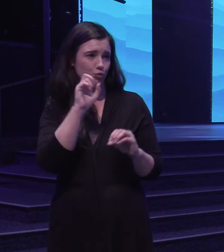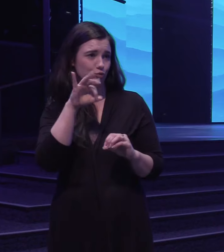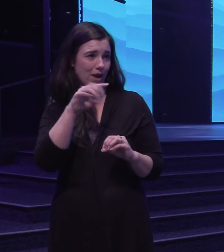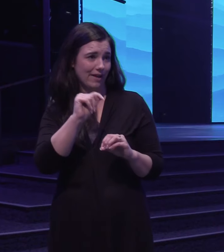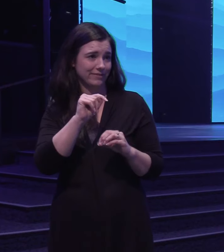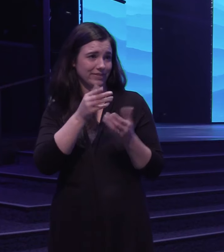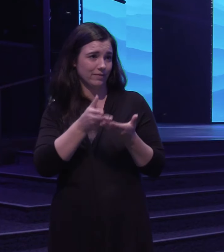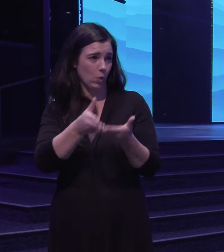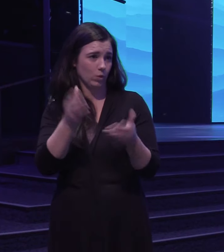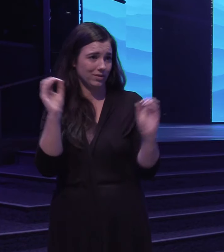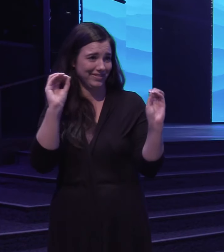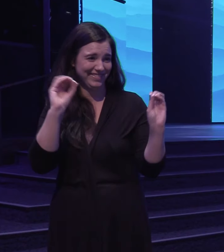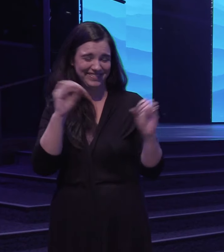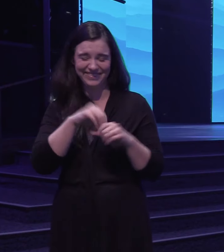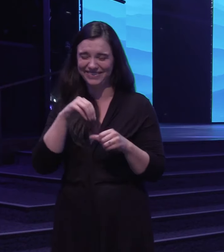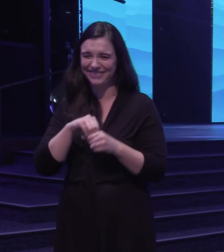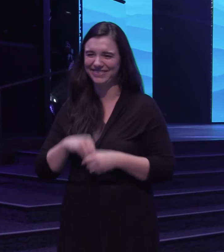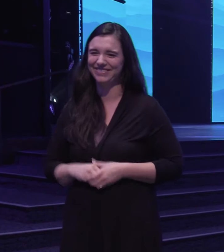So,